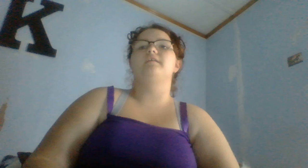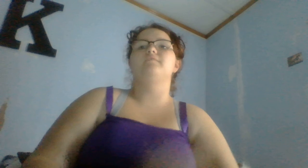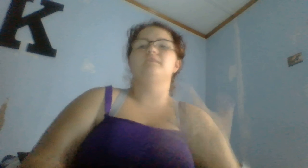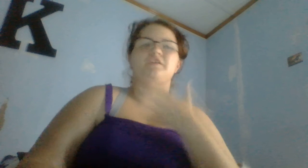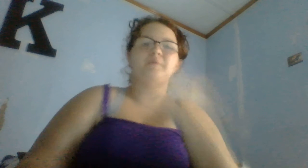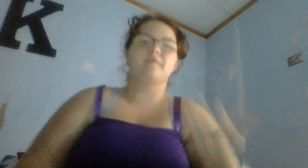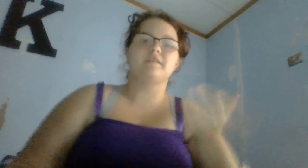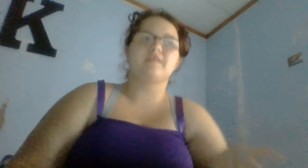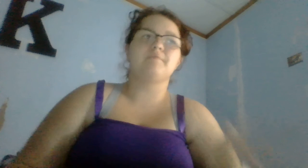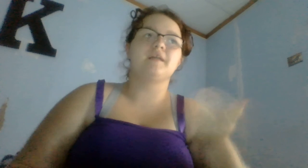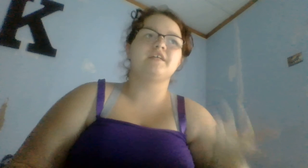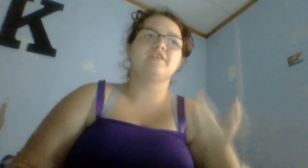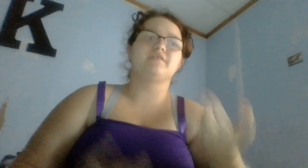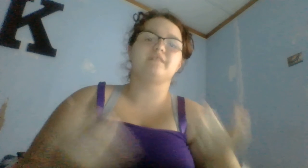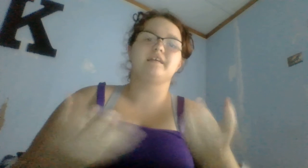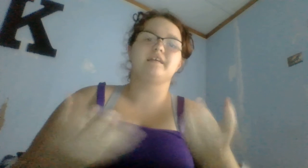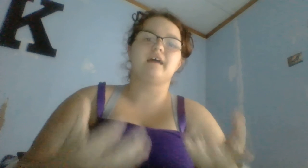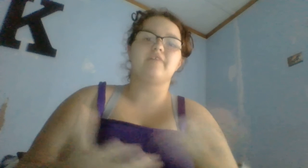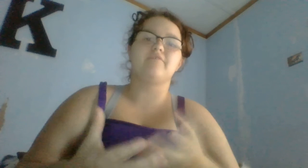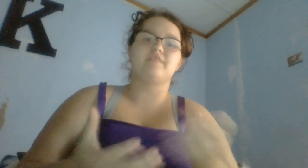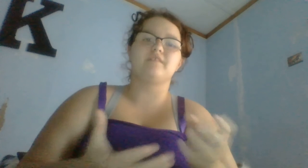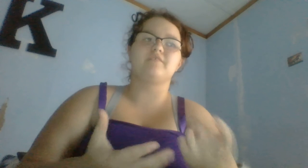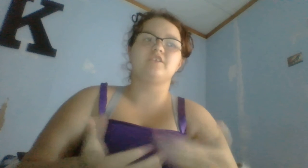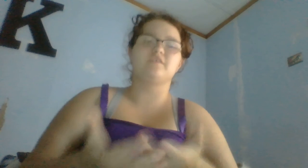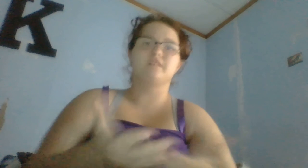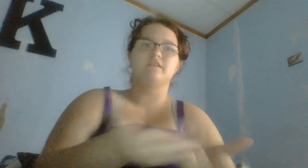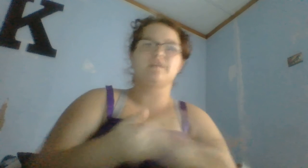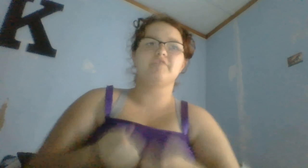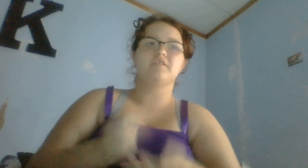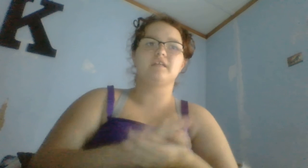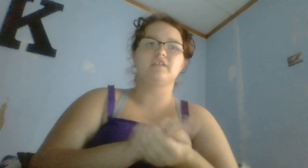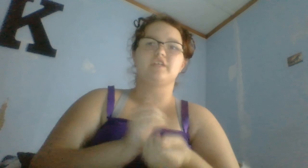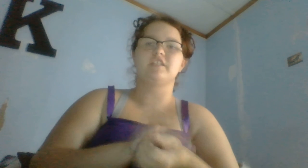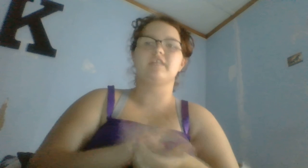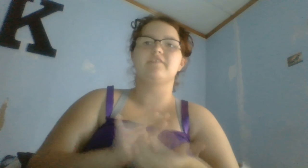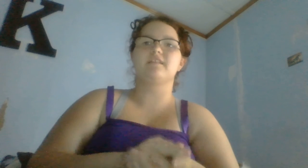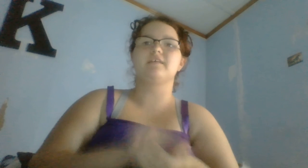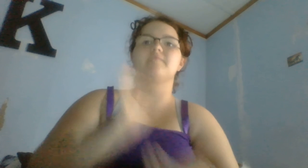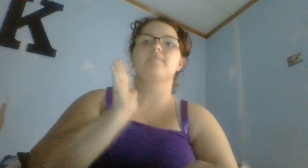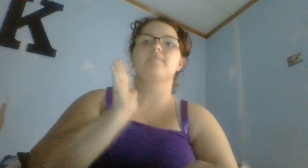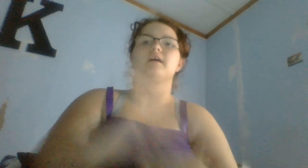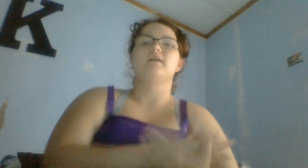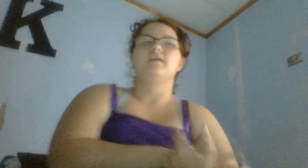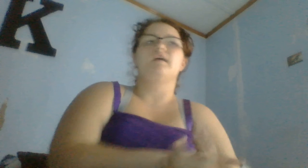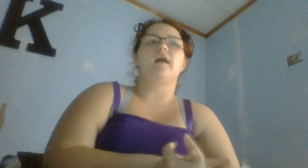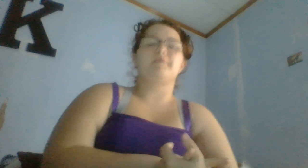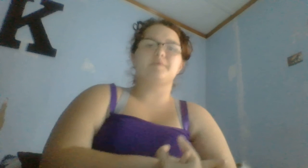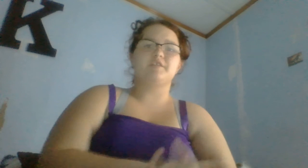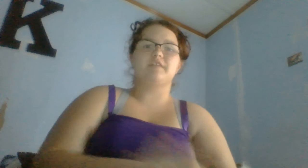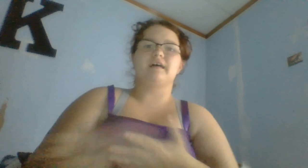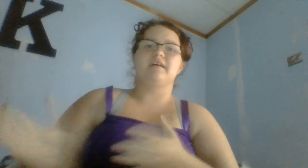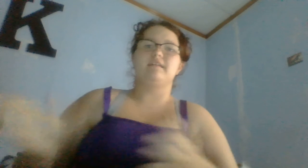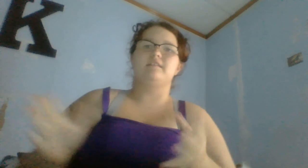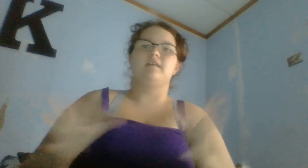when you pay with money you'll have you'll they'll give you like change and everything i'm gonna be doing that and